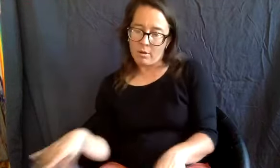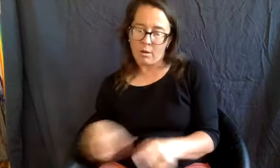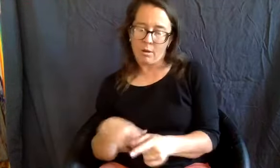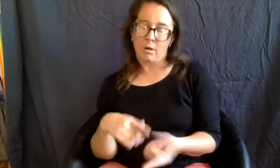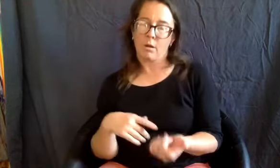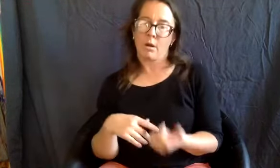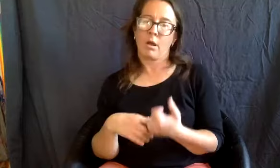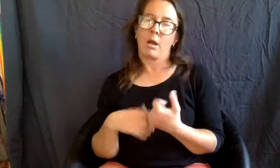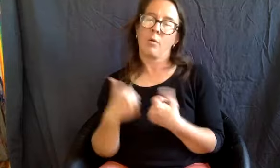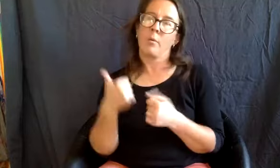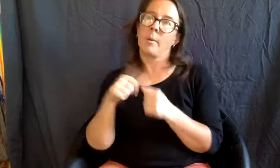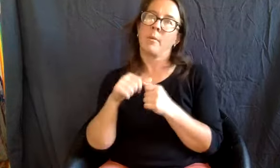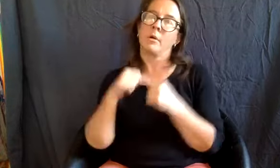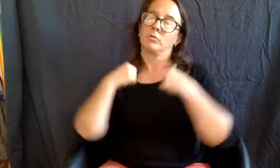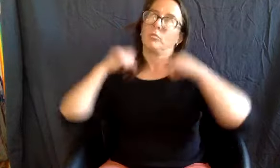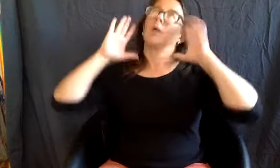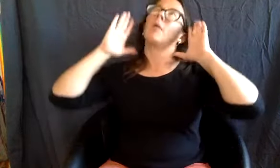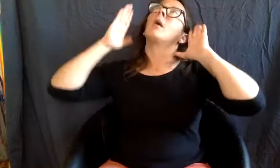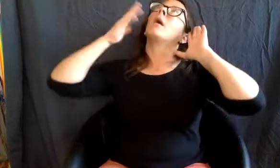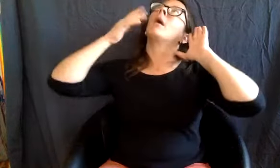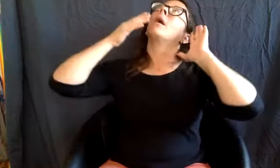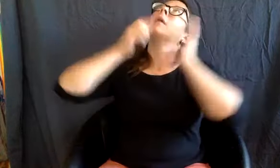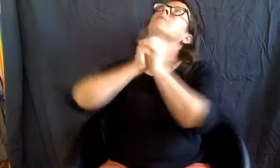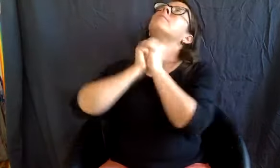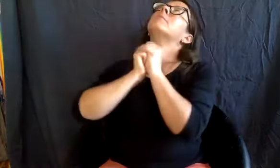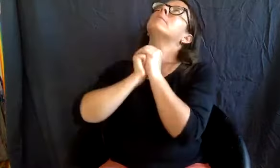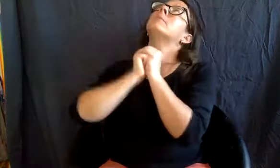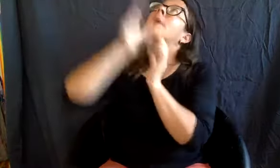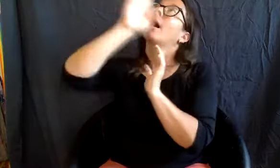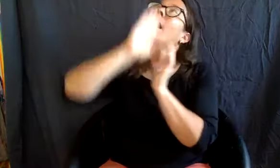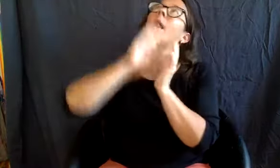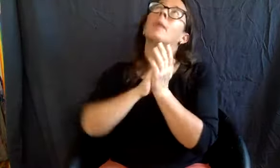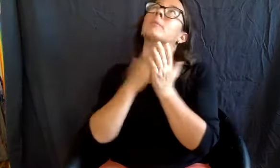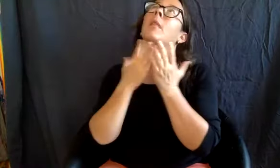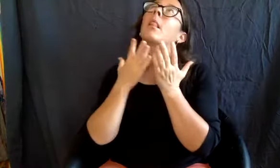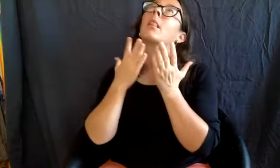gone through and what I have turned into. I could tell you, the man looking back at me, I had no idea who he was.